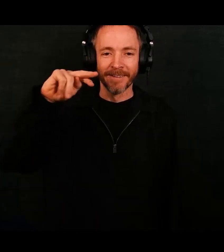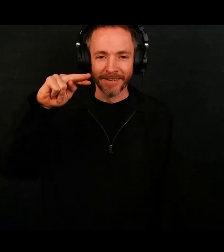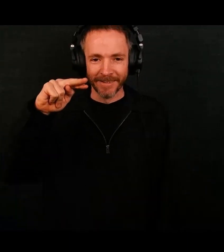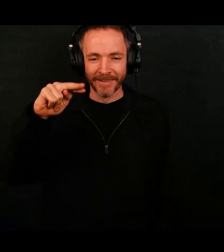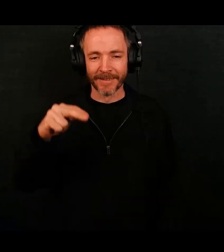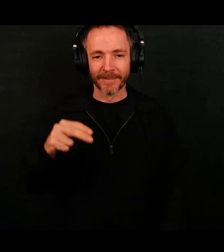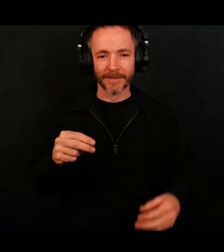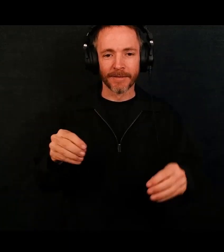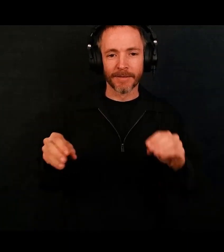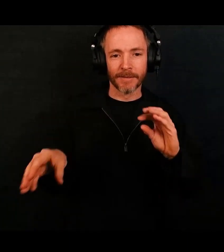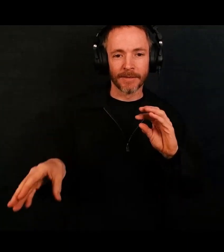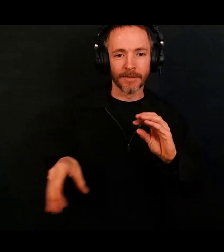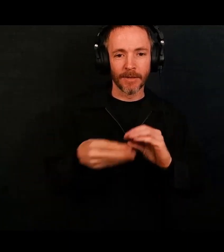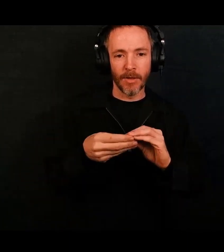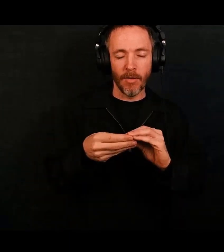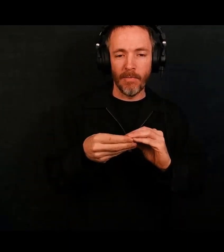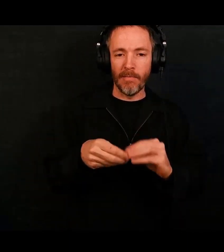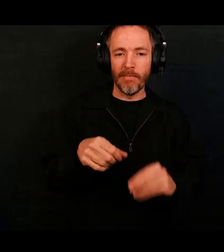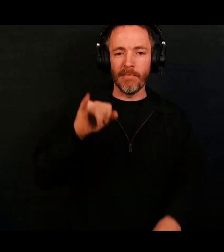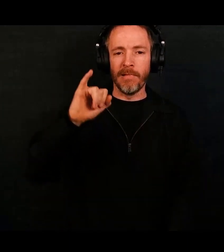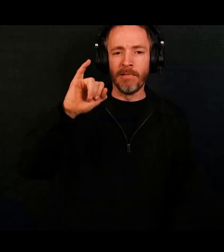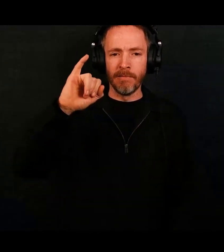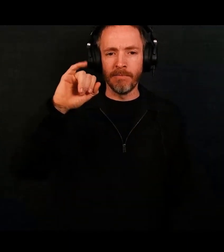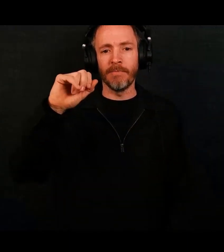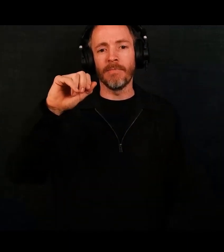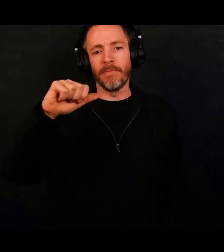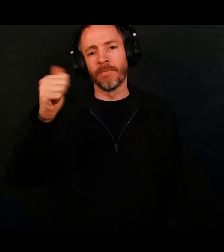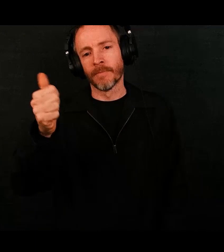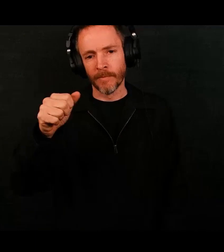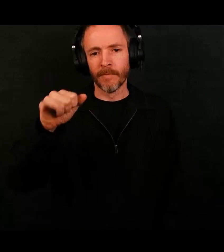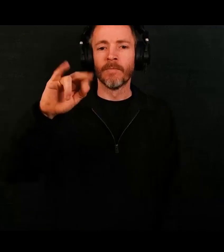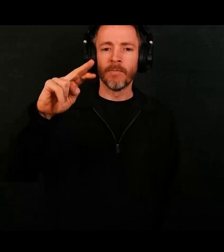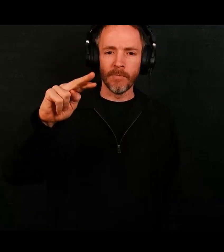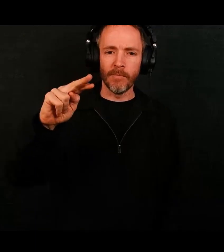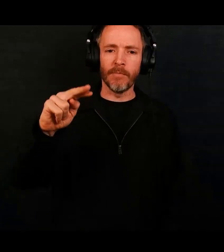plus the other inch behind there.